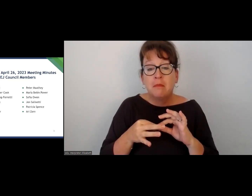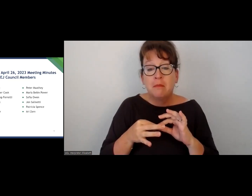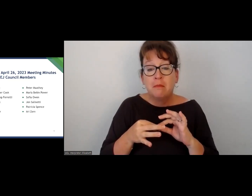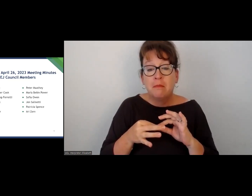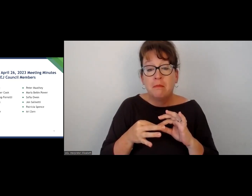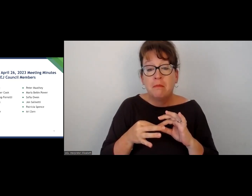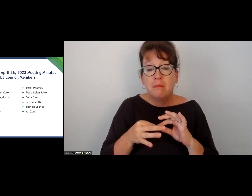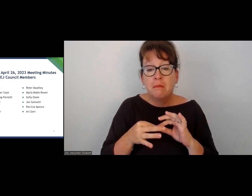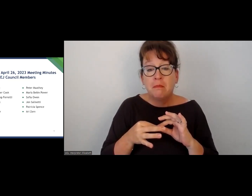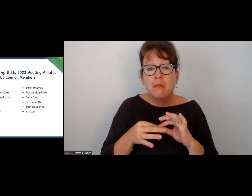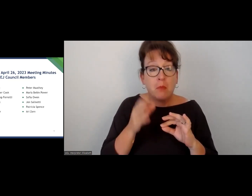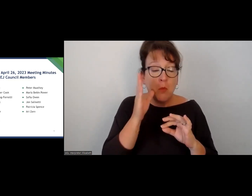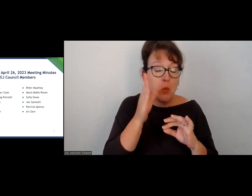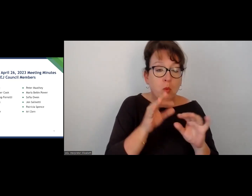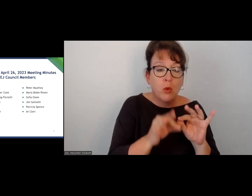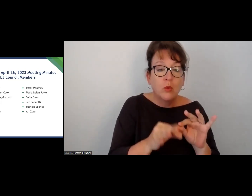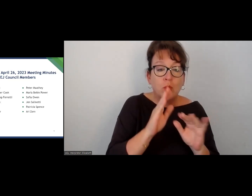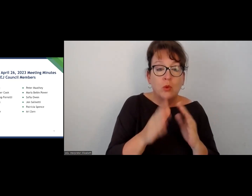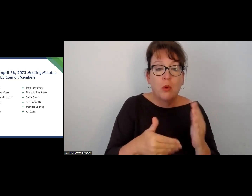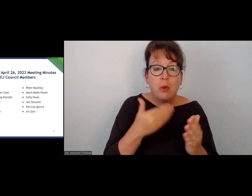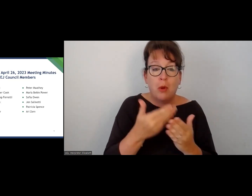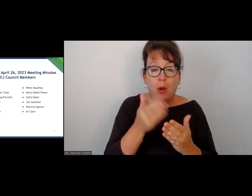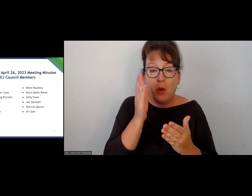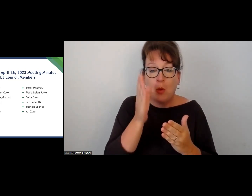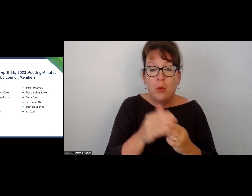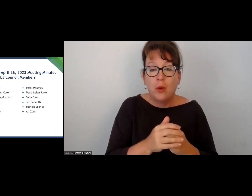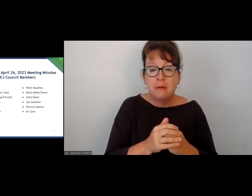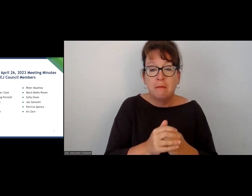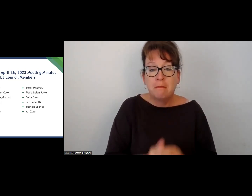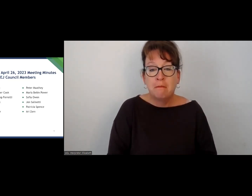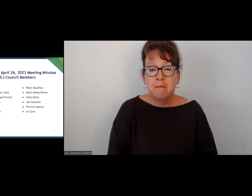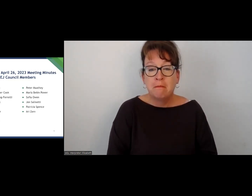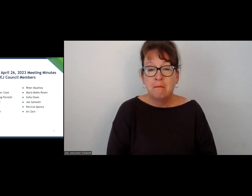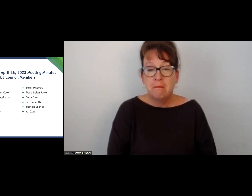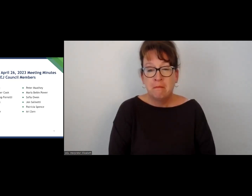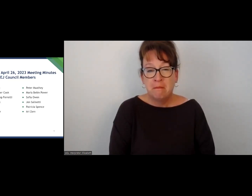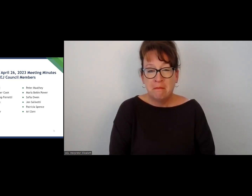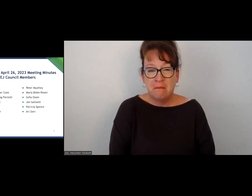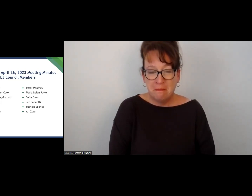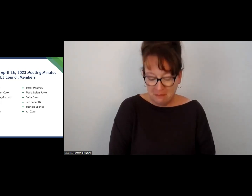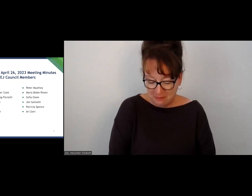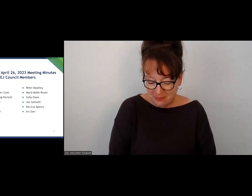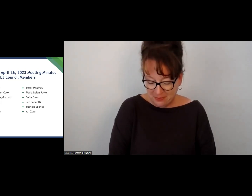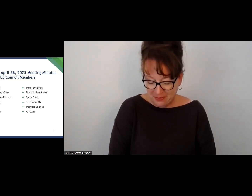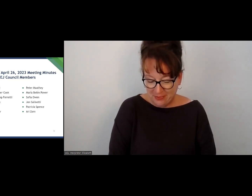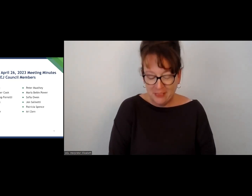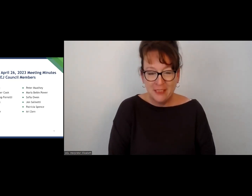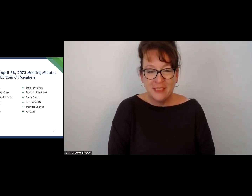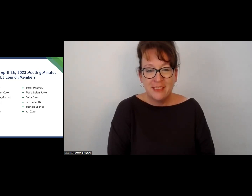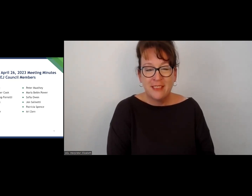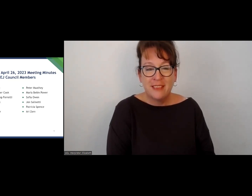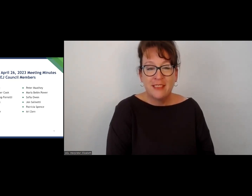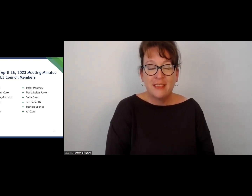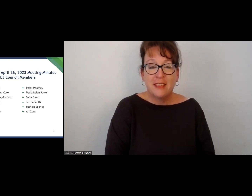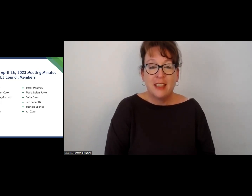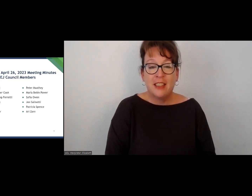that it will be interpreted by the interpreter. Sorry, I'm a little bit the logistics,